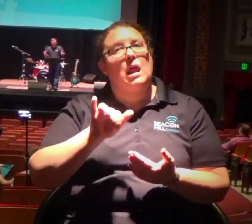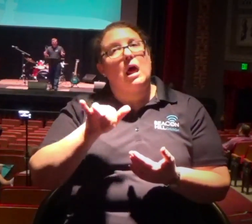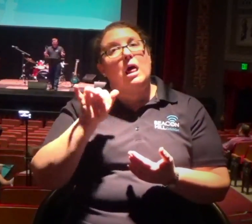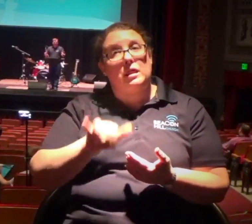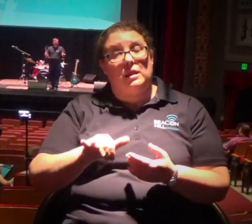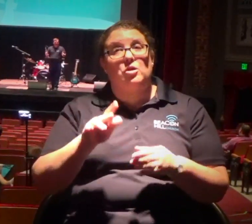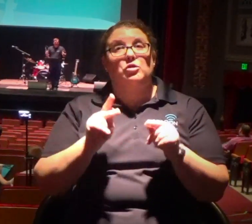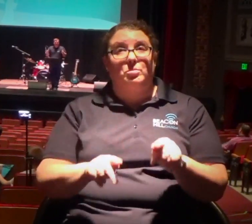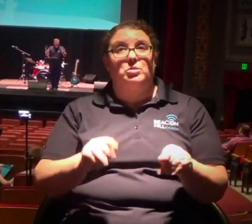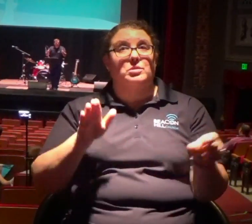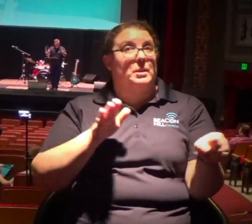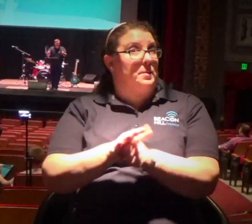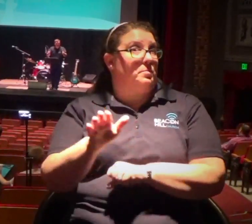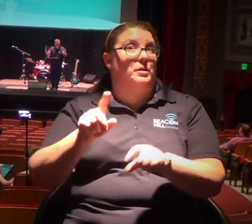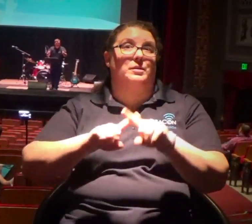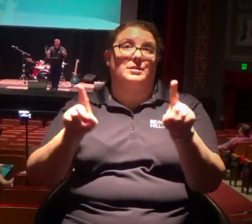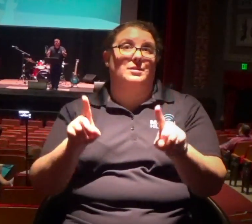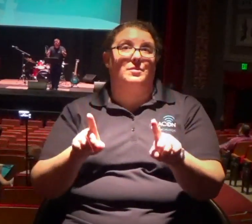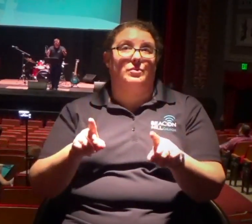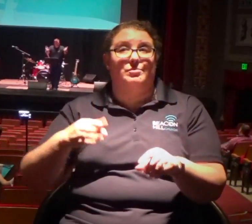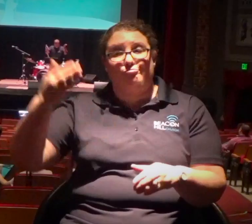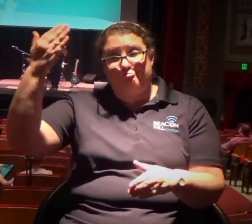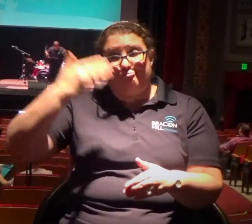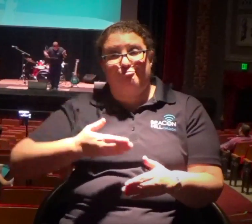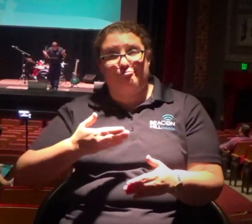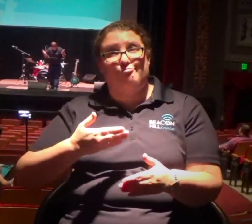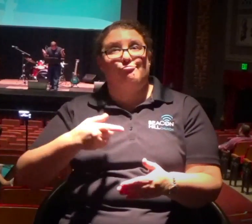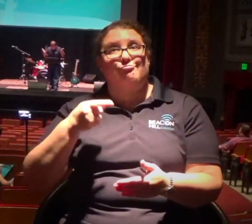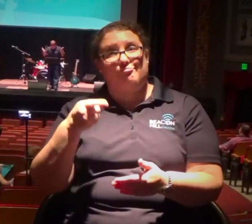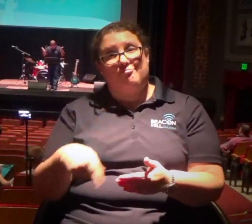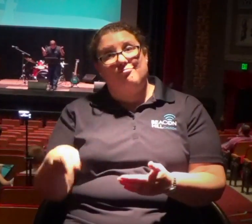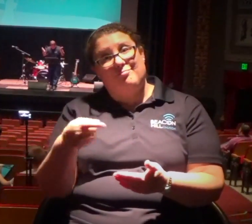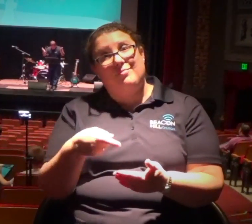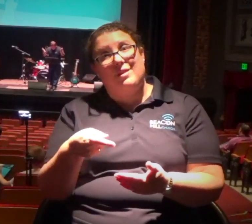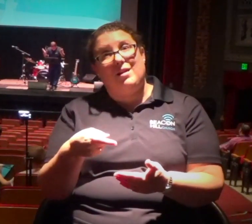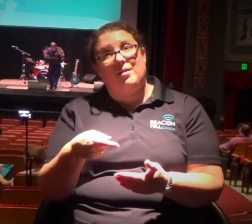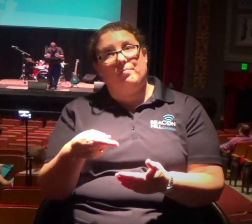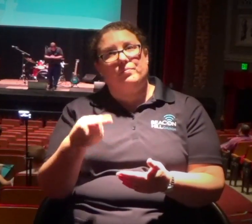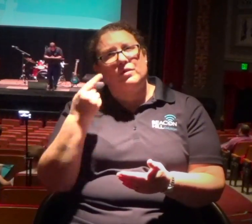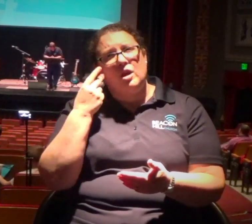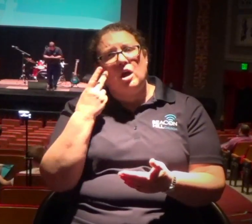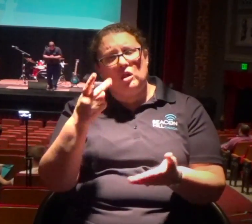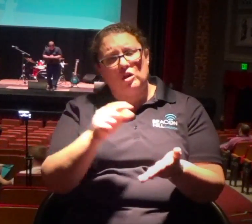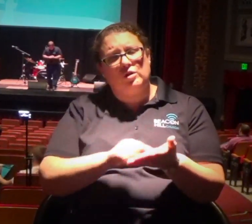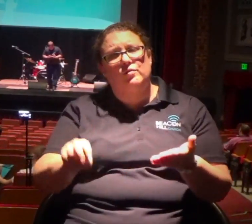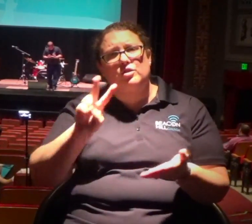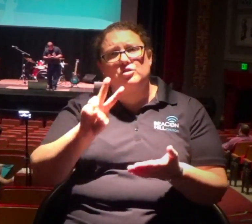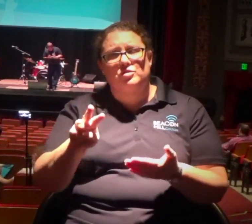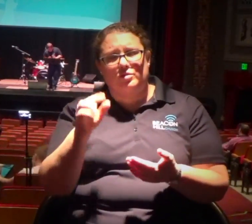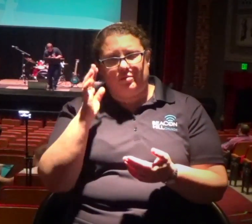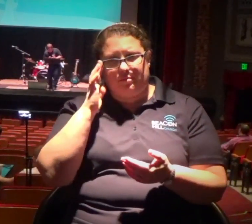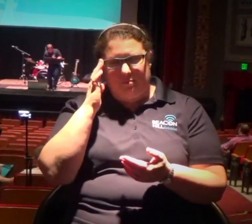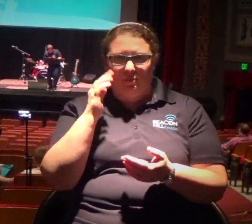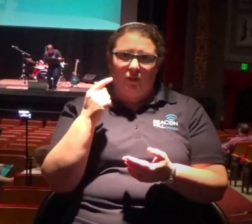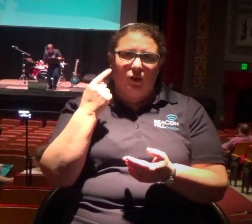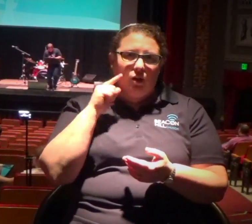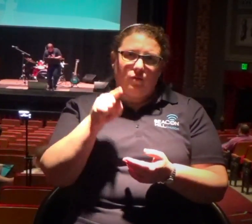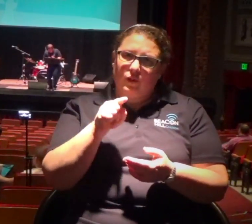different that is right before them. Look with me at verse 2 in chapter 53. He says, "For he grew up before